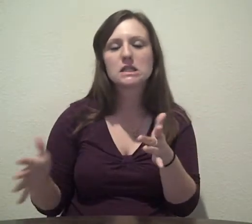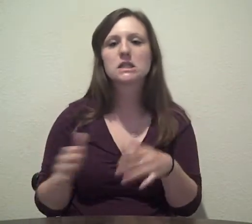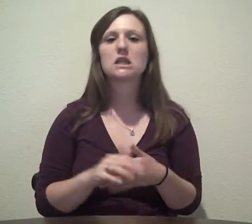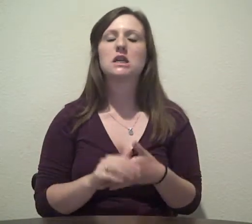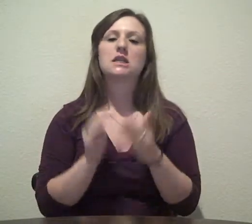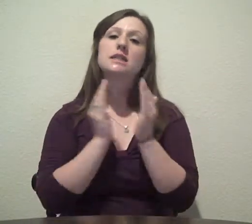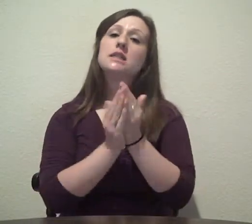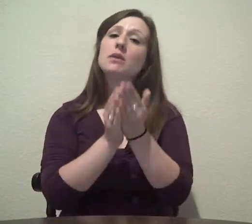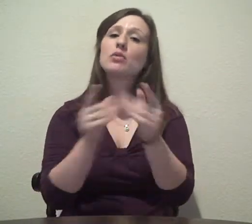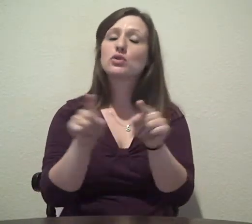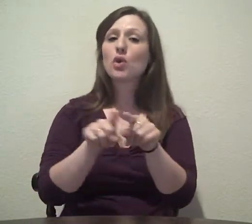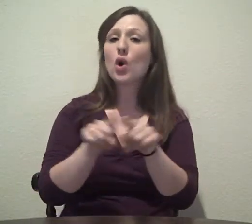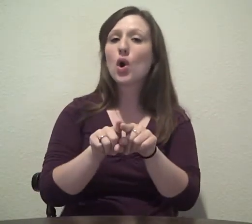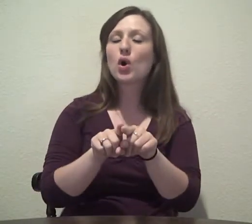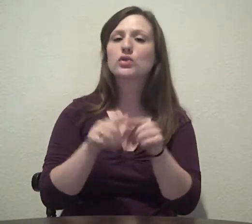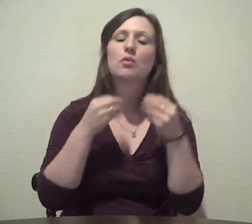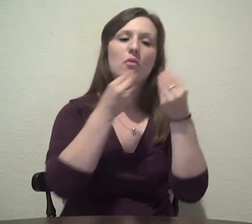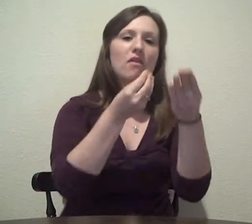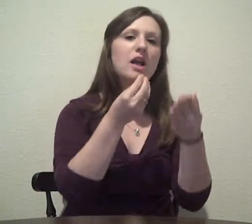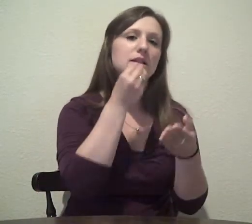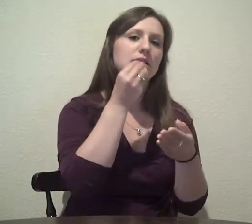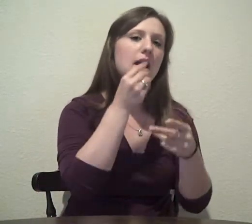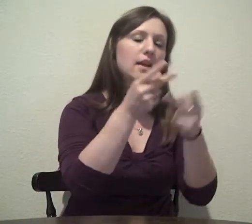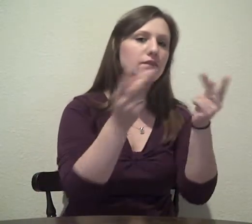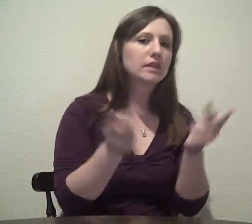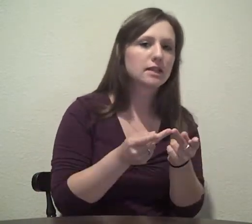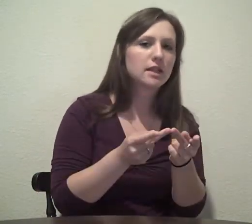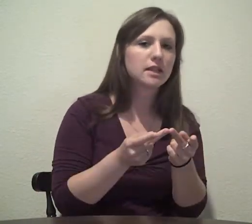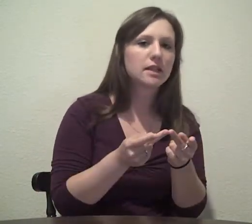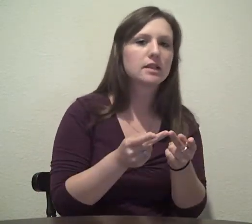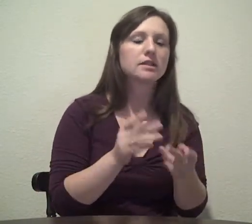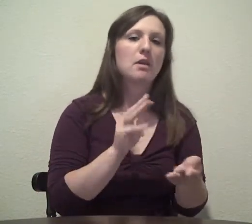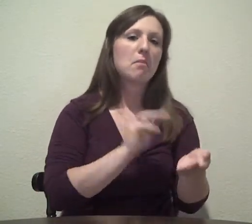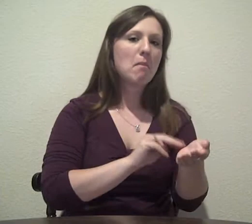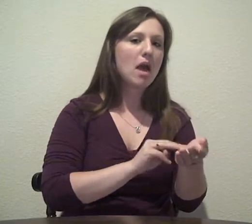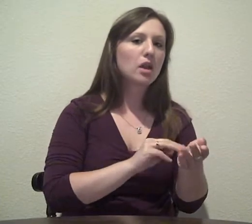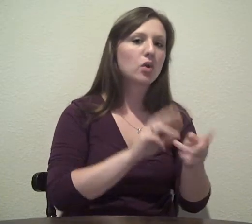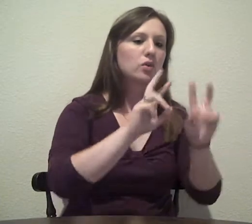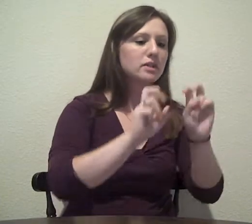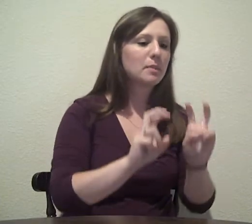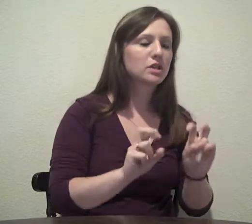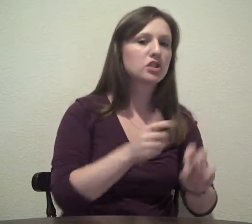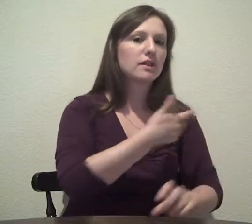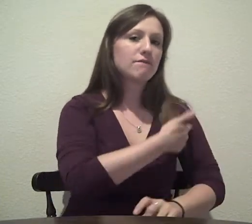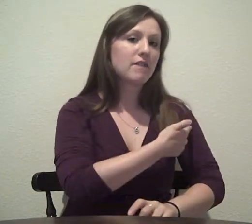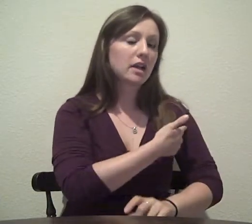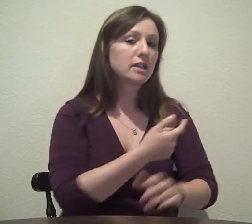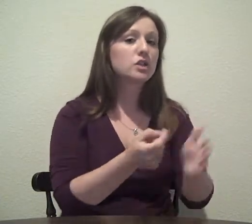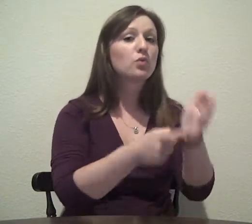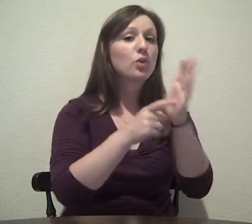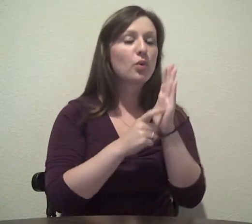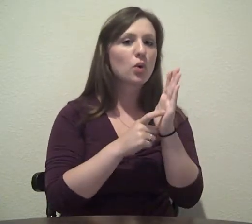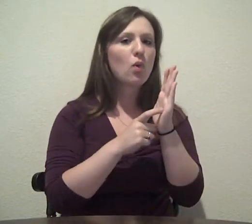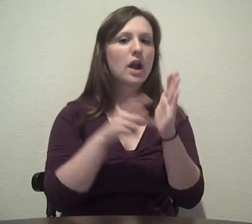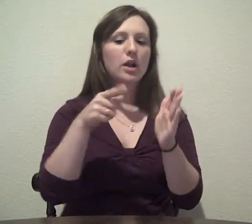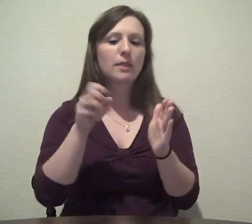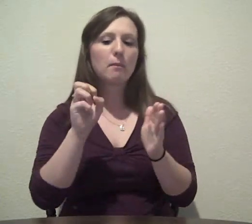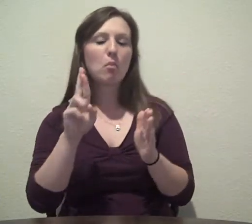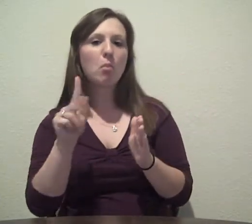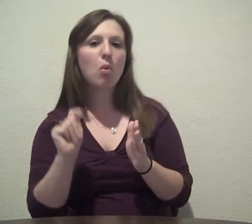Steamers also provided dining facilities, and medical inspections and vaccinations were required at the port of embarkation in